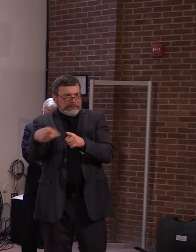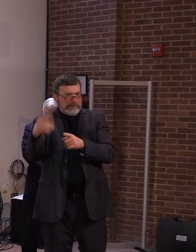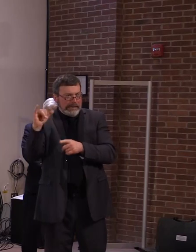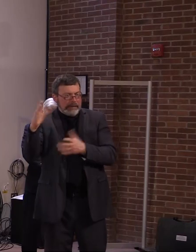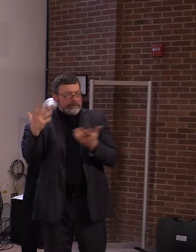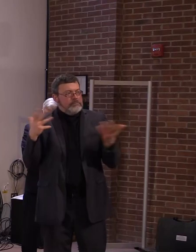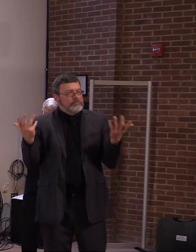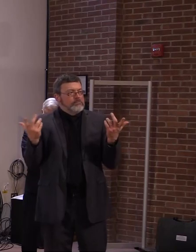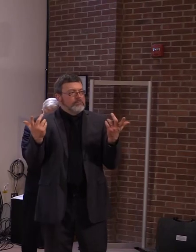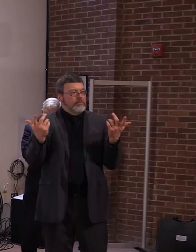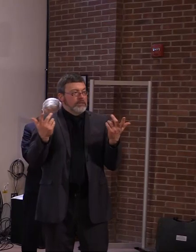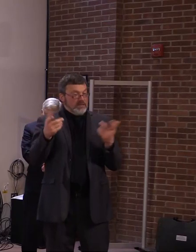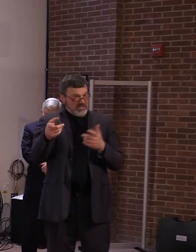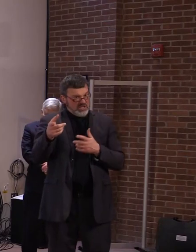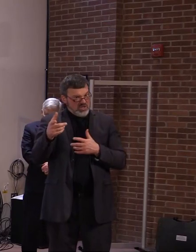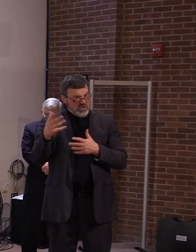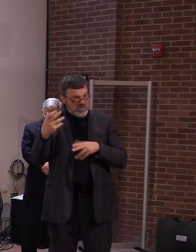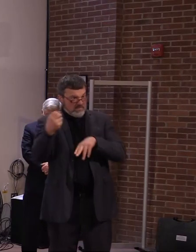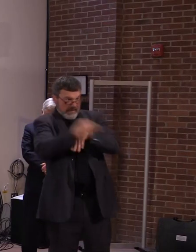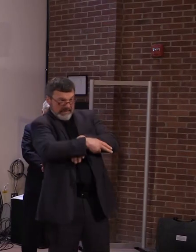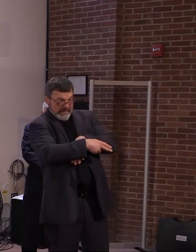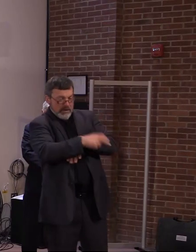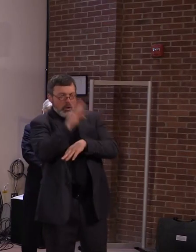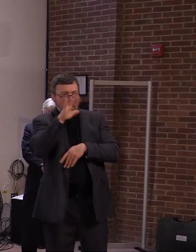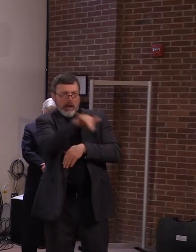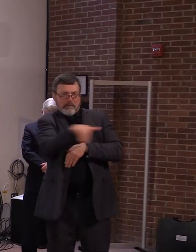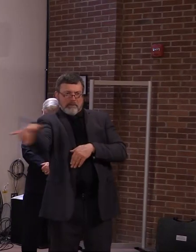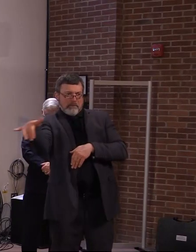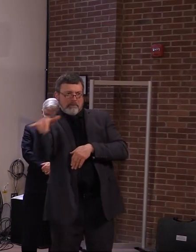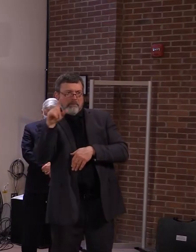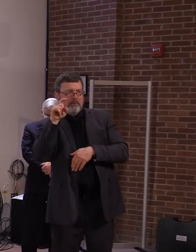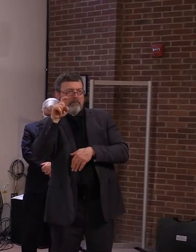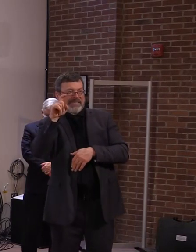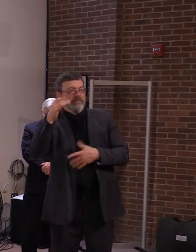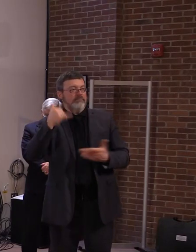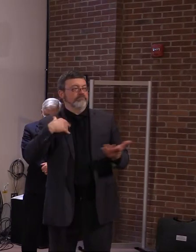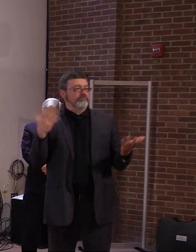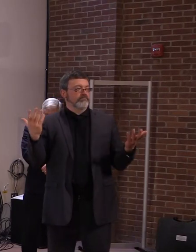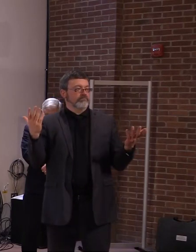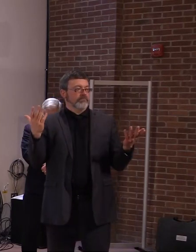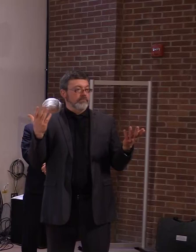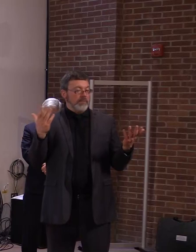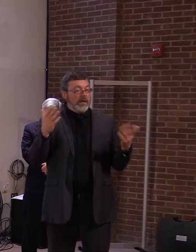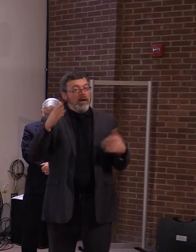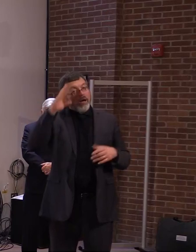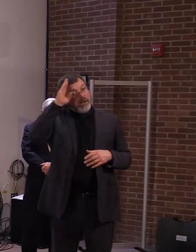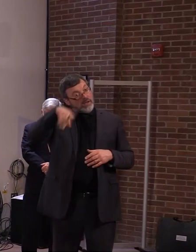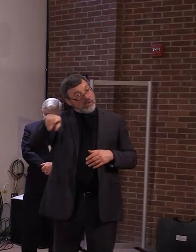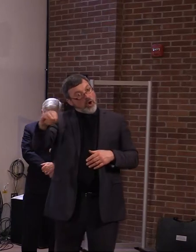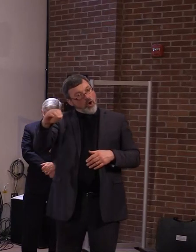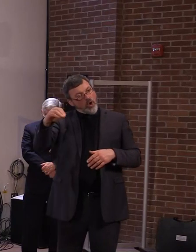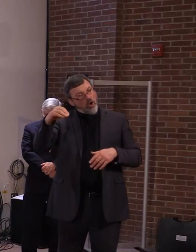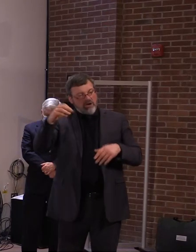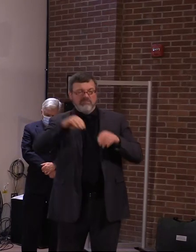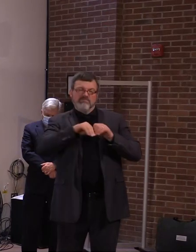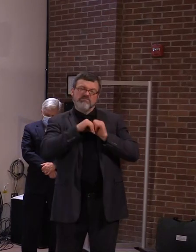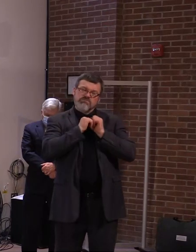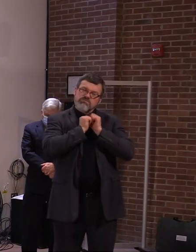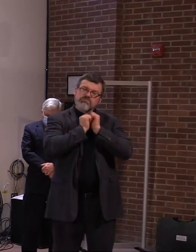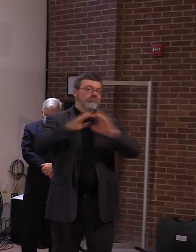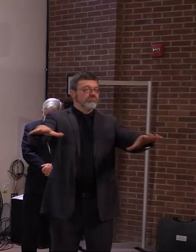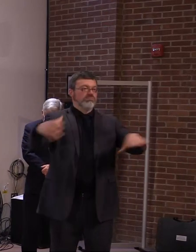see what that might do. We don't foresee Delta being overtaken by anything for the coming